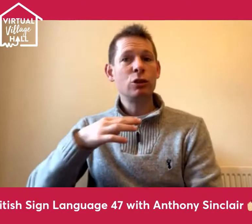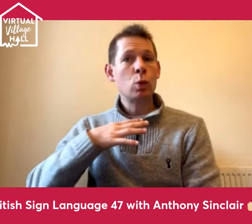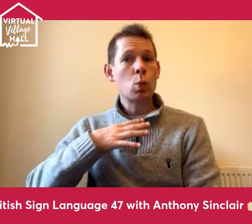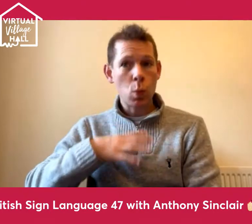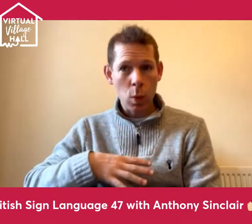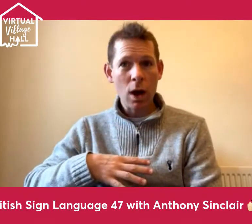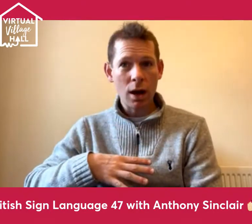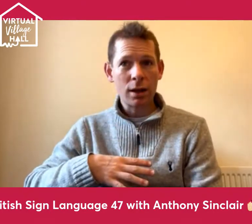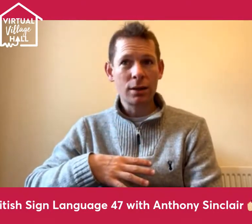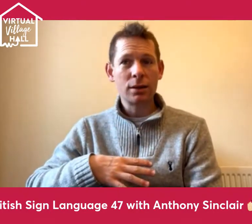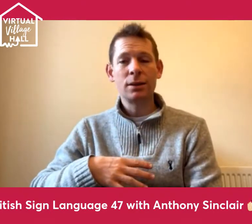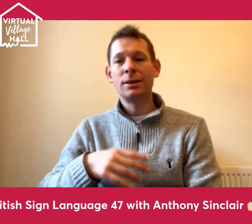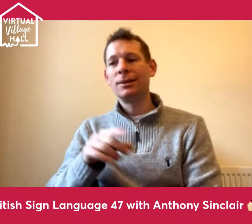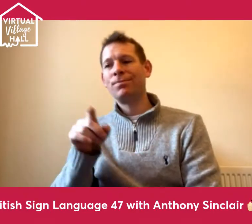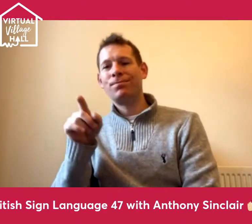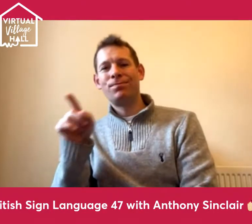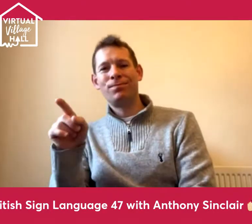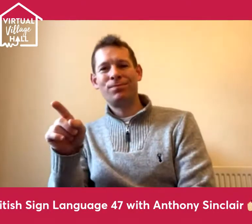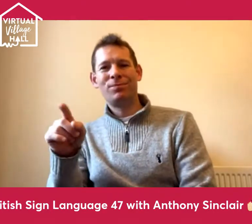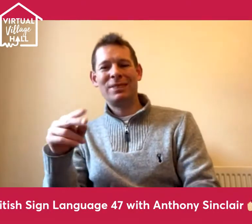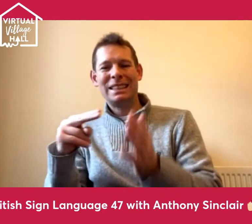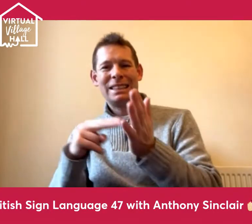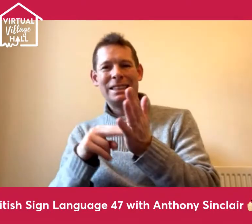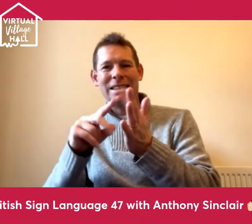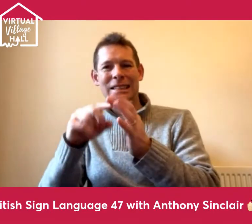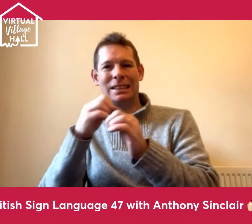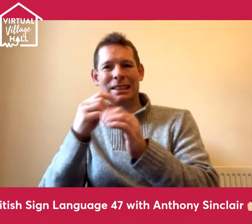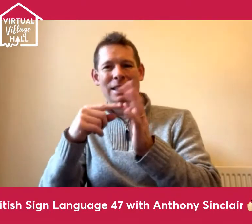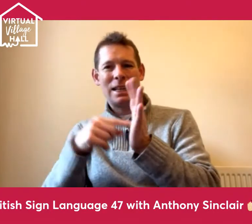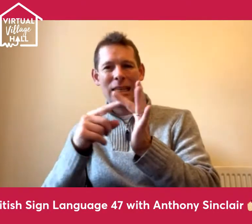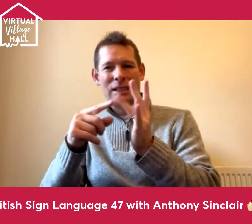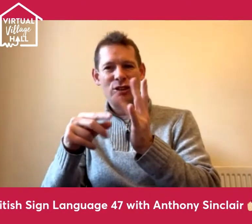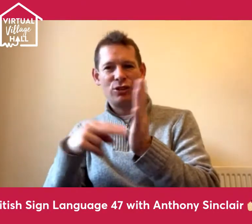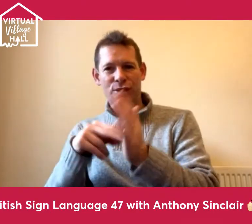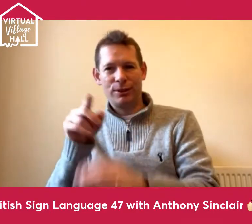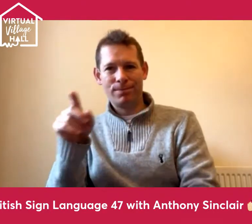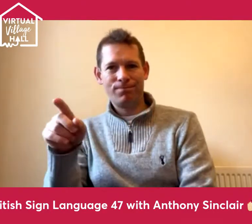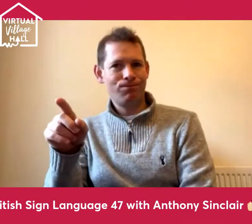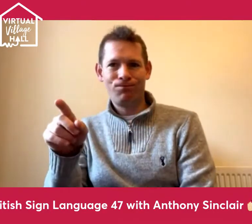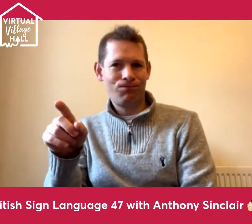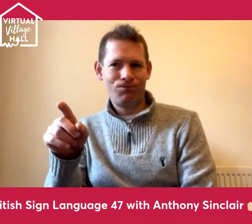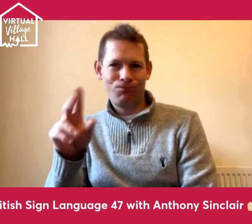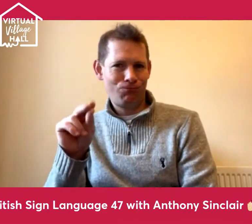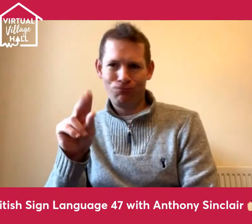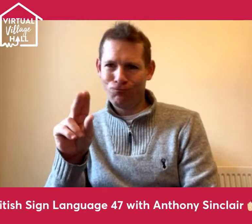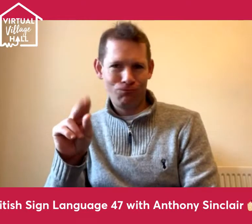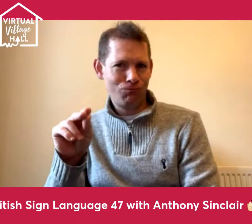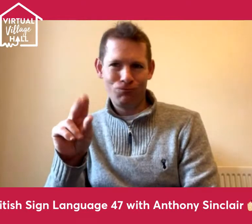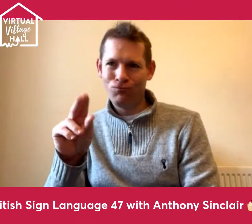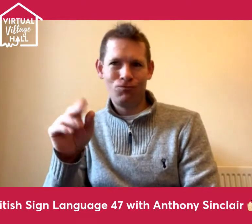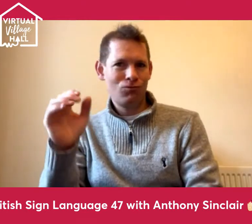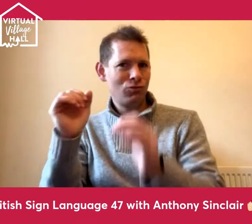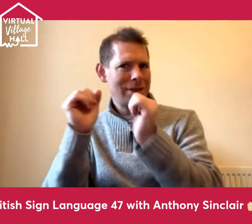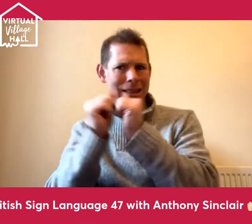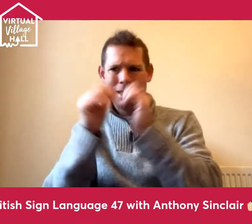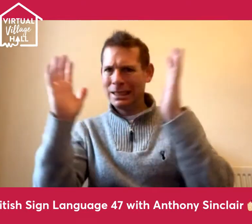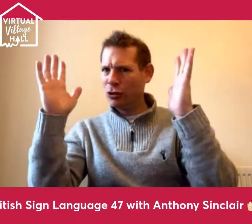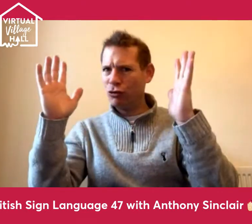agree, want, and then the other signs, which are to negate something